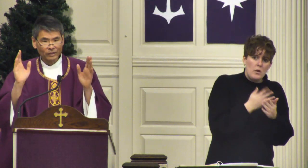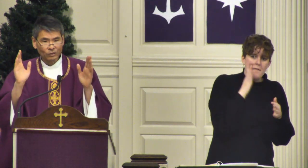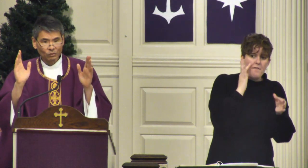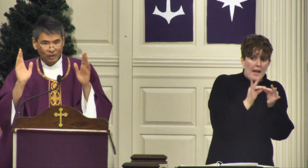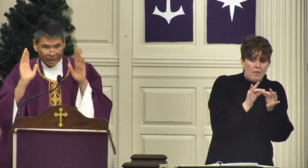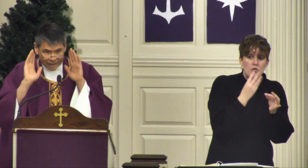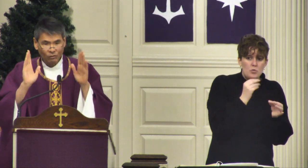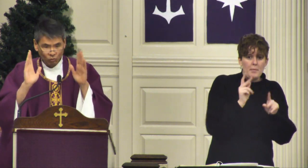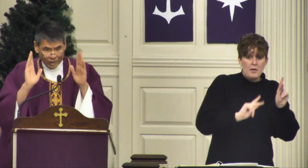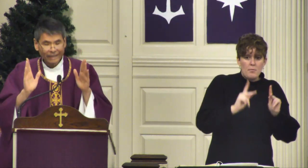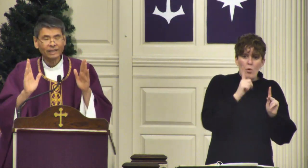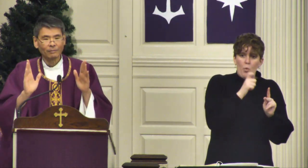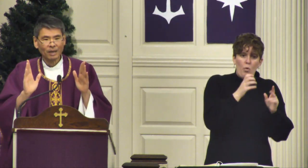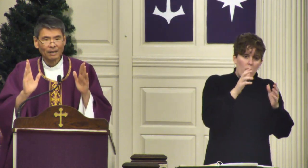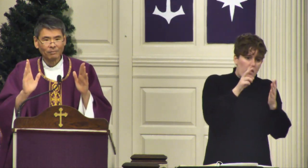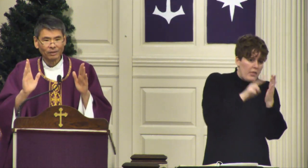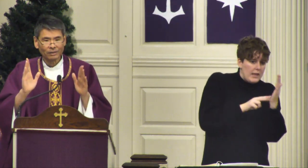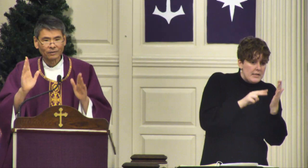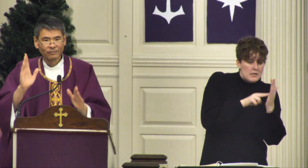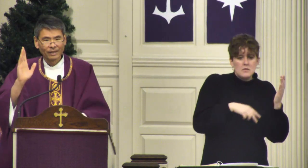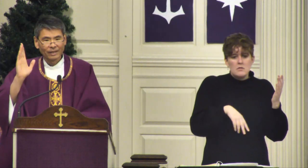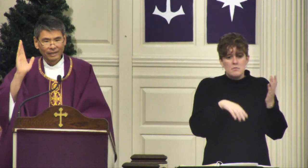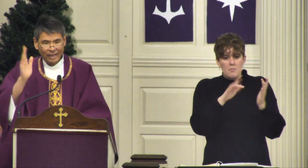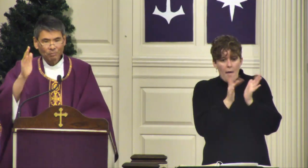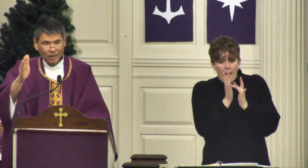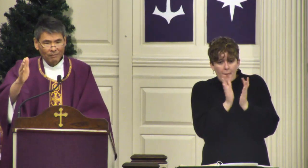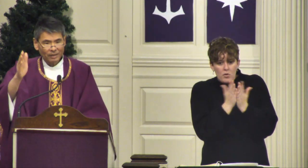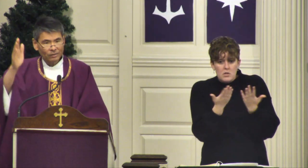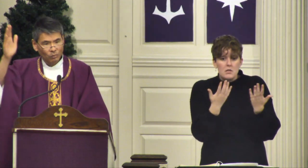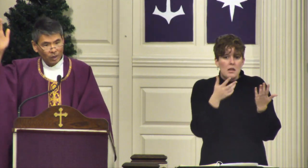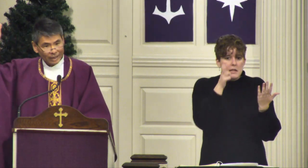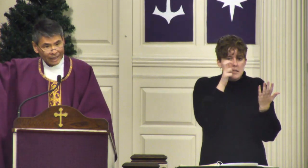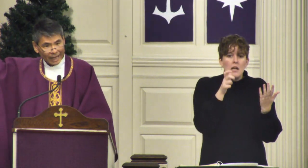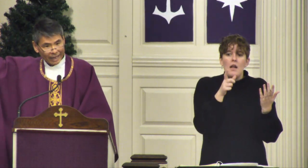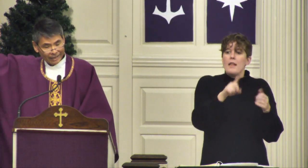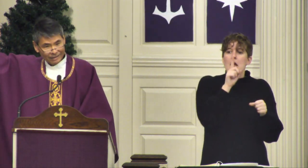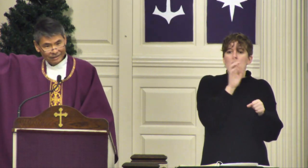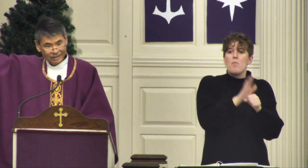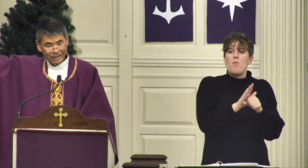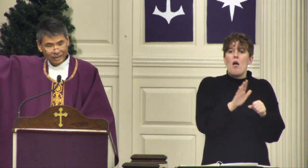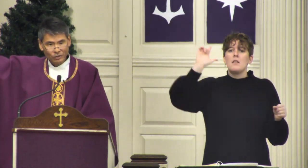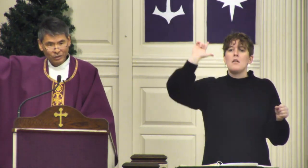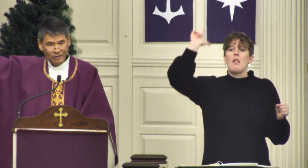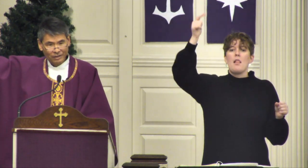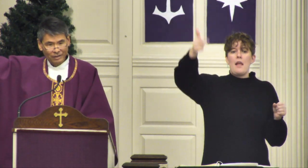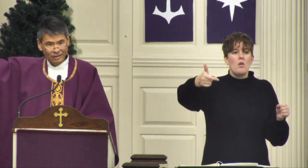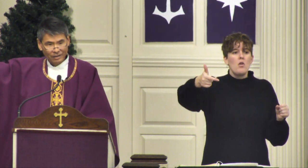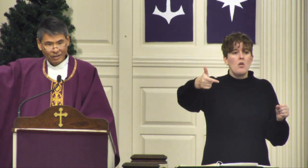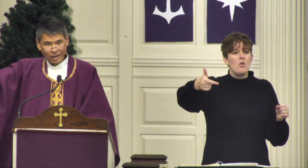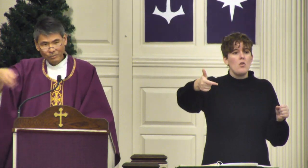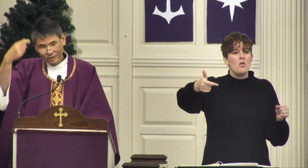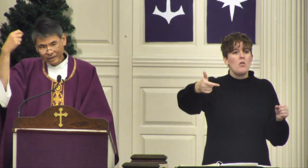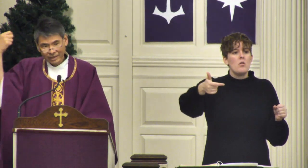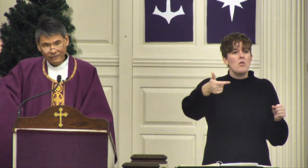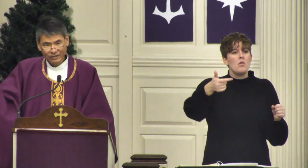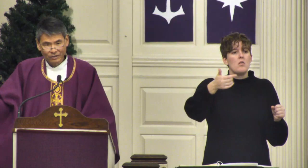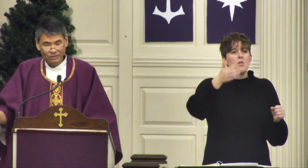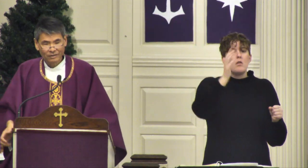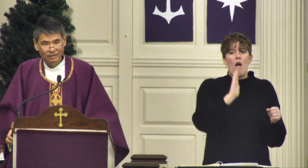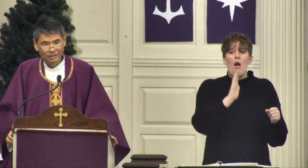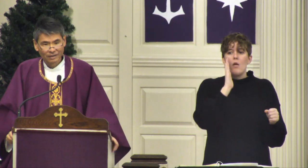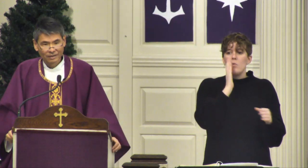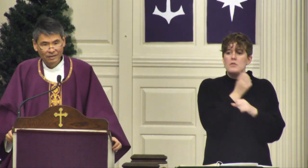who listened and read their Bibles, they were promised one day in the future, God will deliver you.